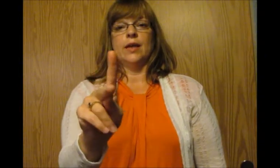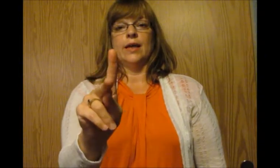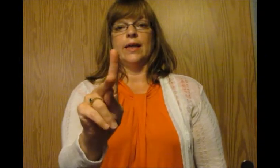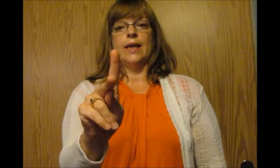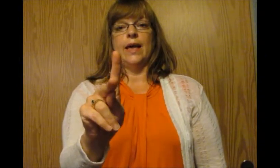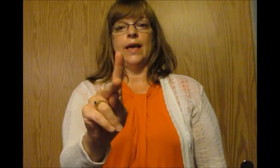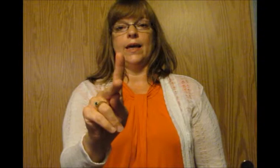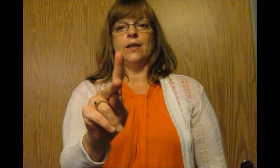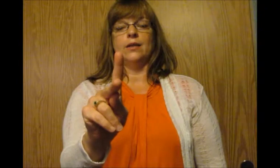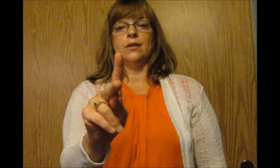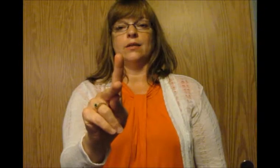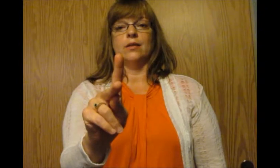K,